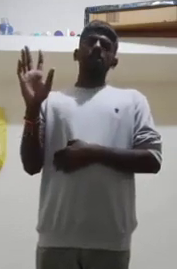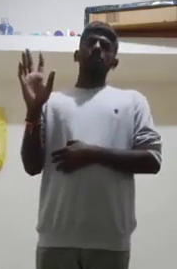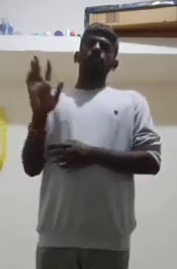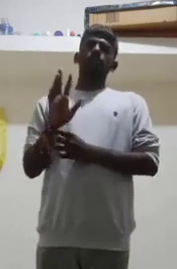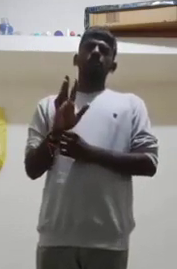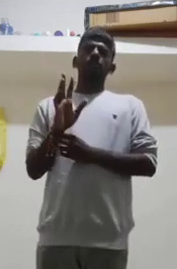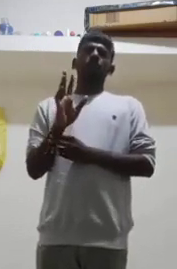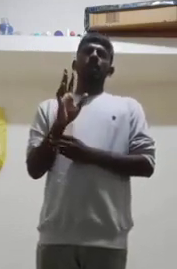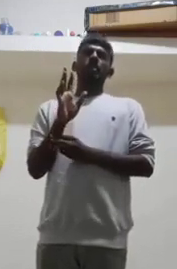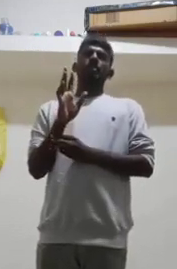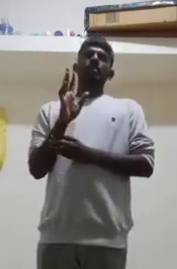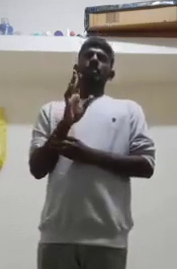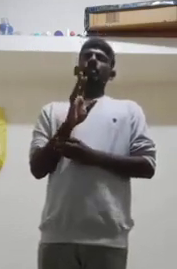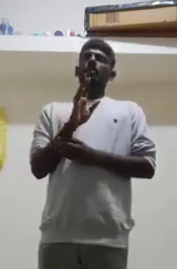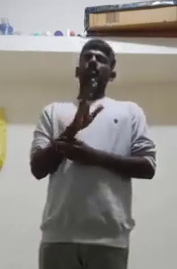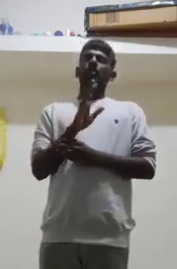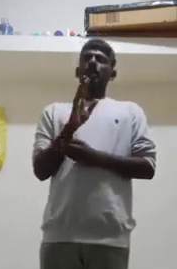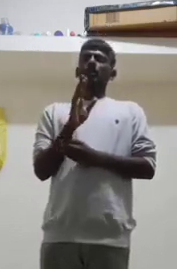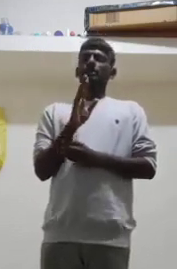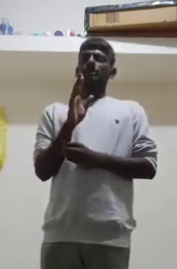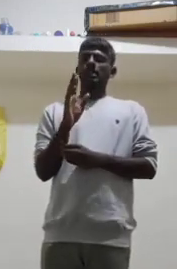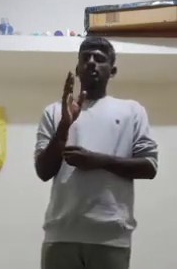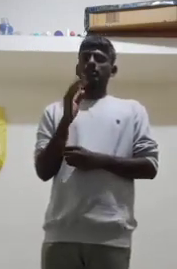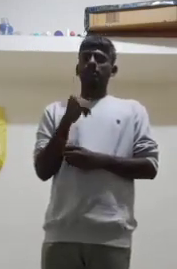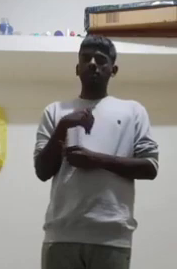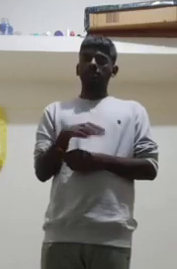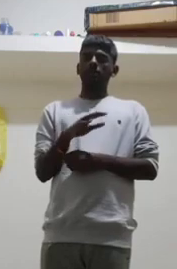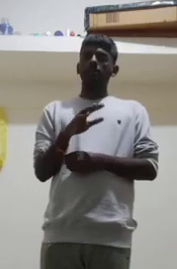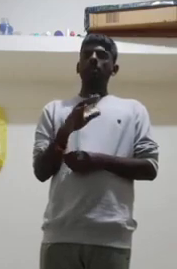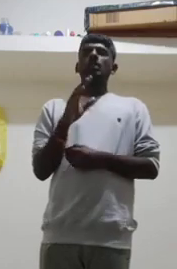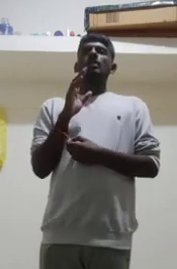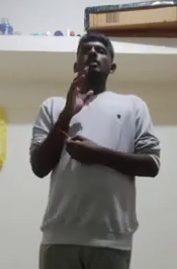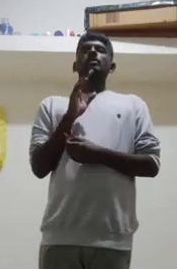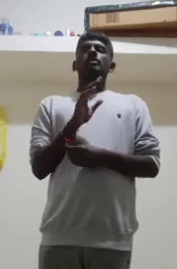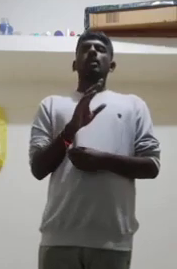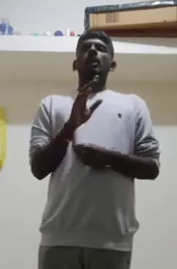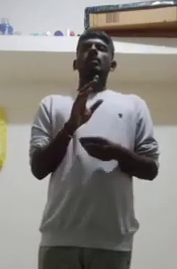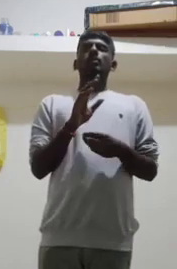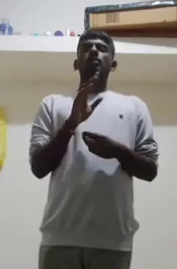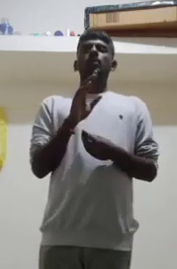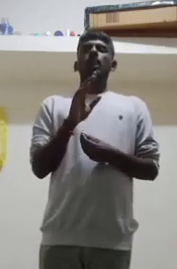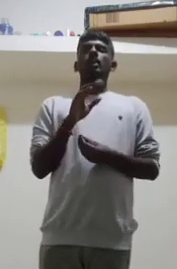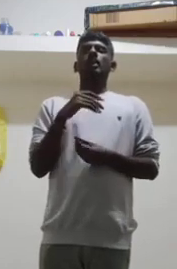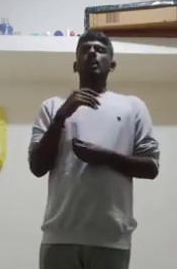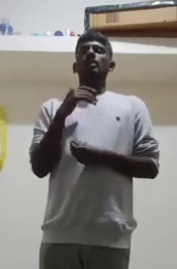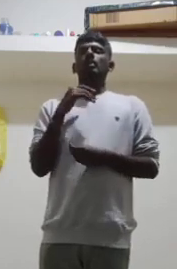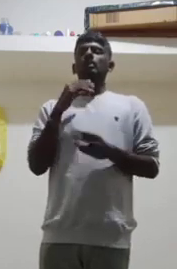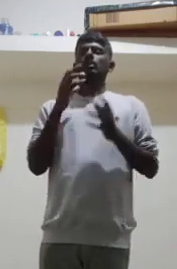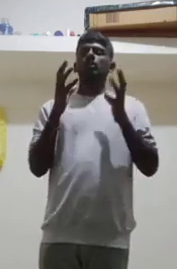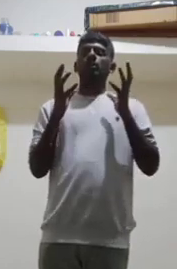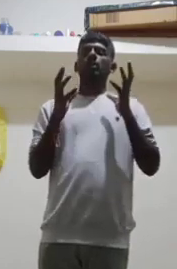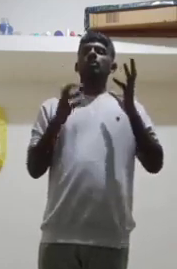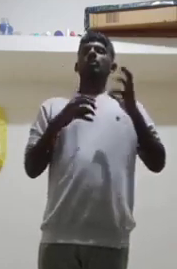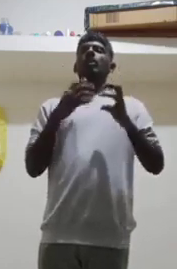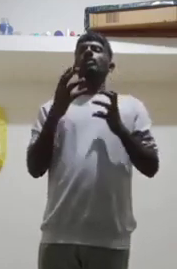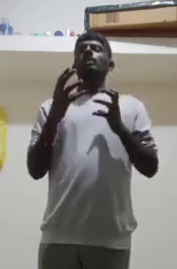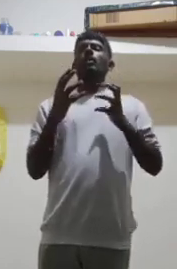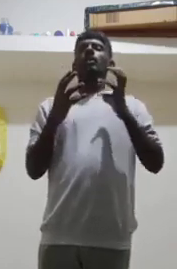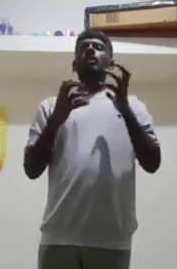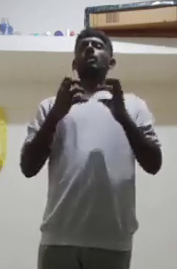sizes and don't have any size of its own, and you can write your logic or create